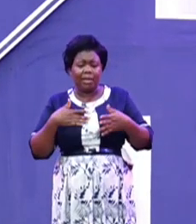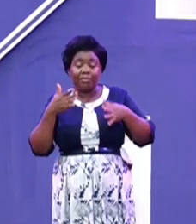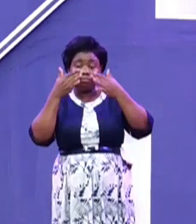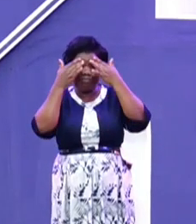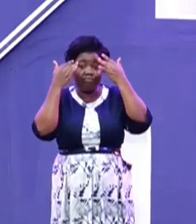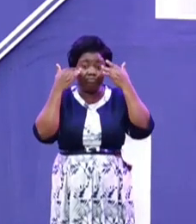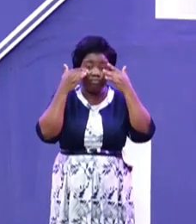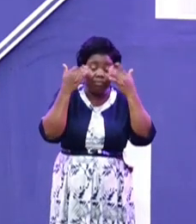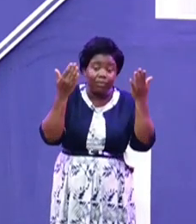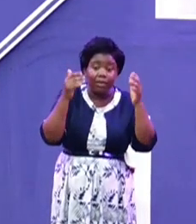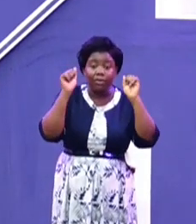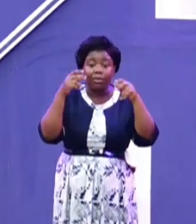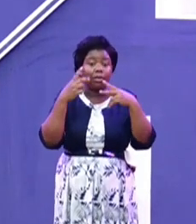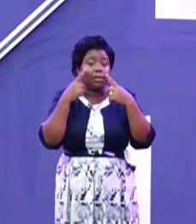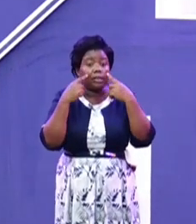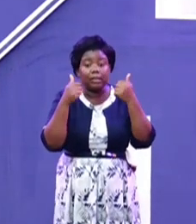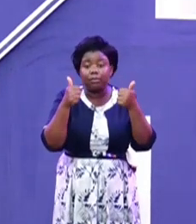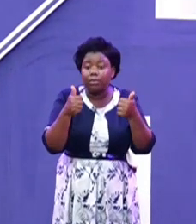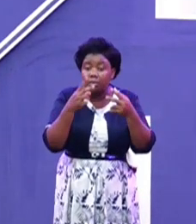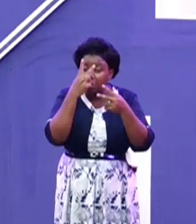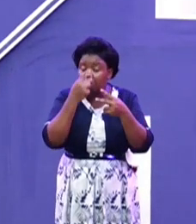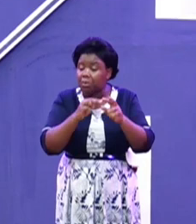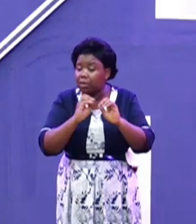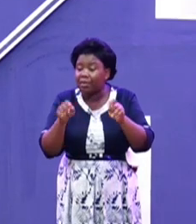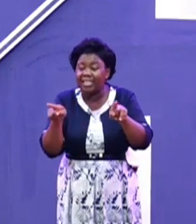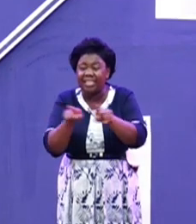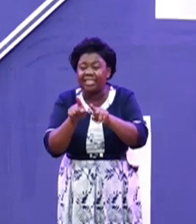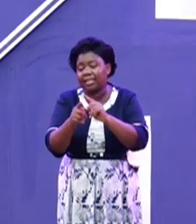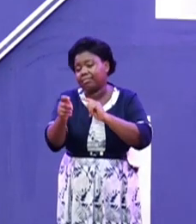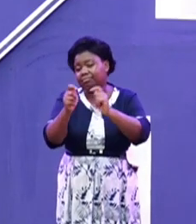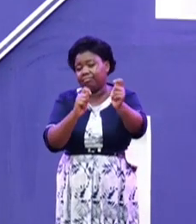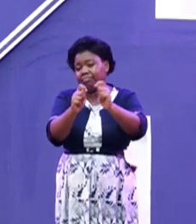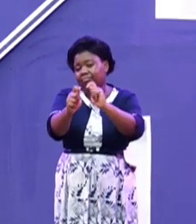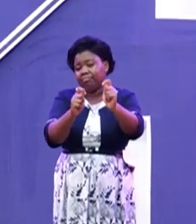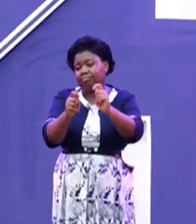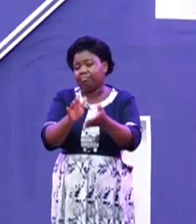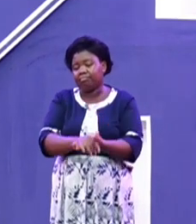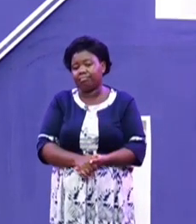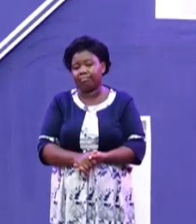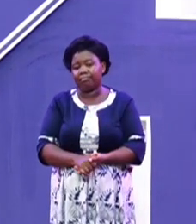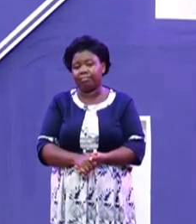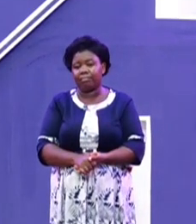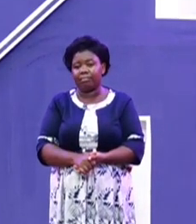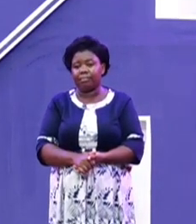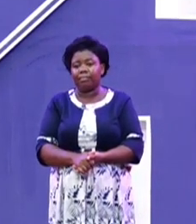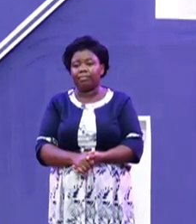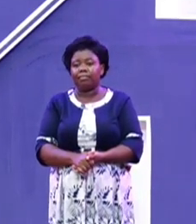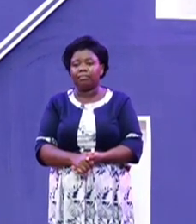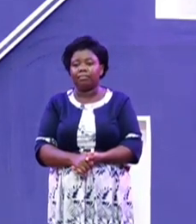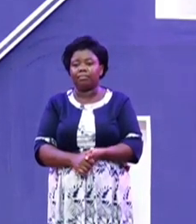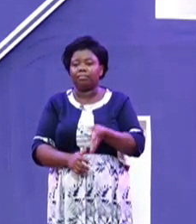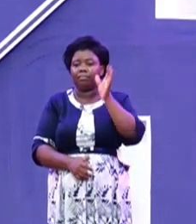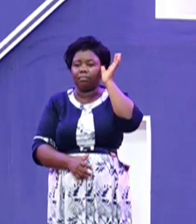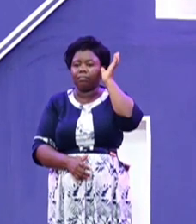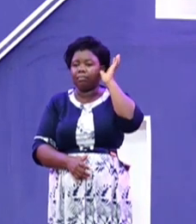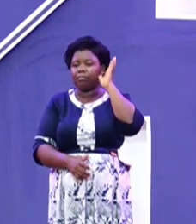ng'olaba tegazibye, ekyo nakyo bujulizi bulamu. But even mere having eyes when they are looking well and they are not blind, it is